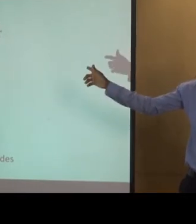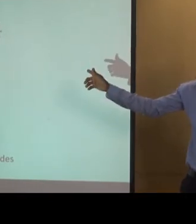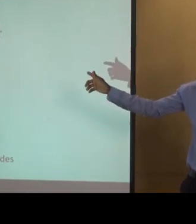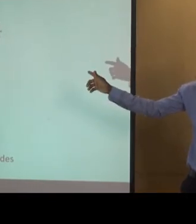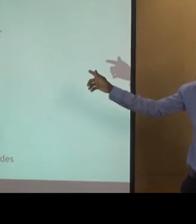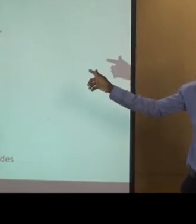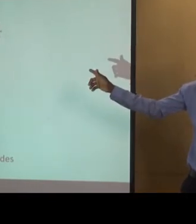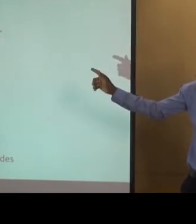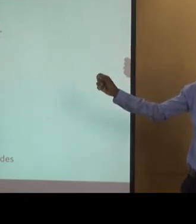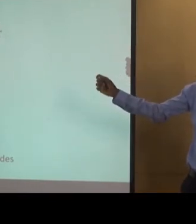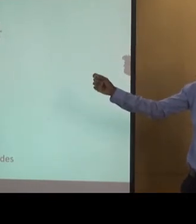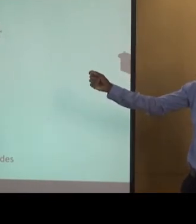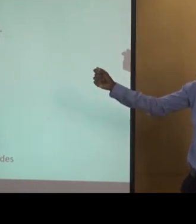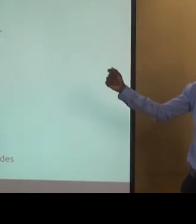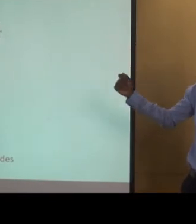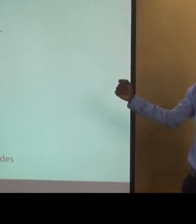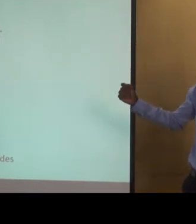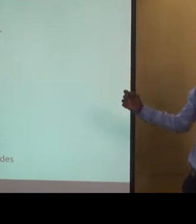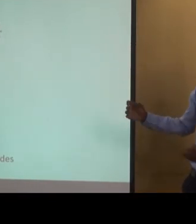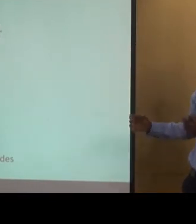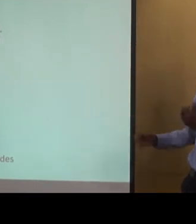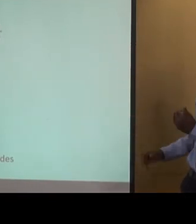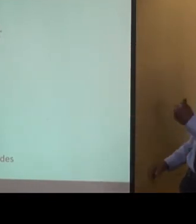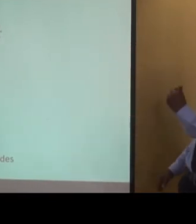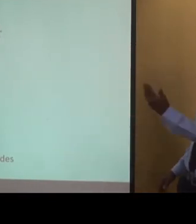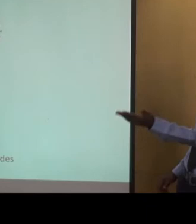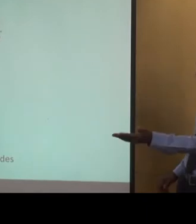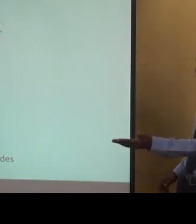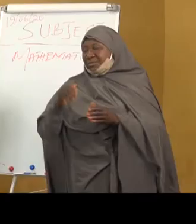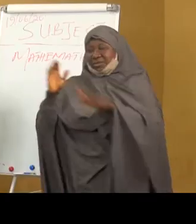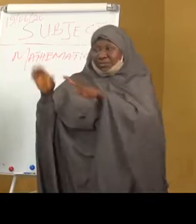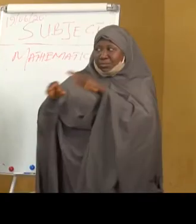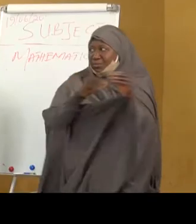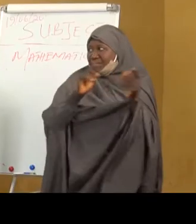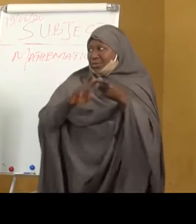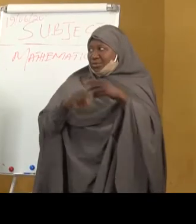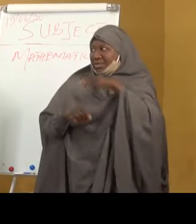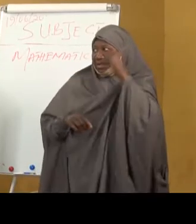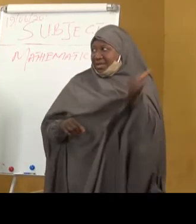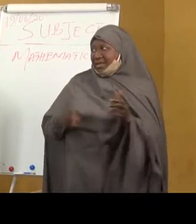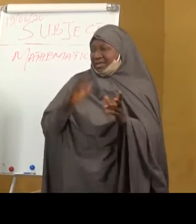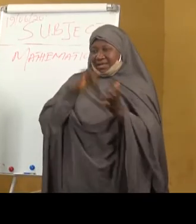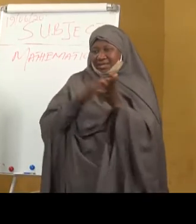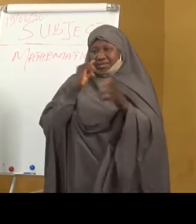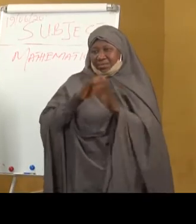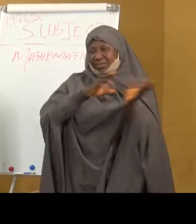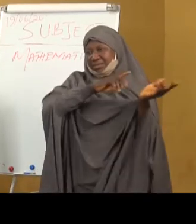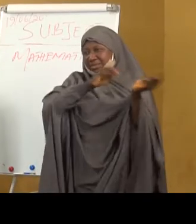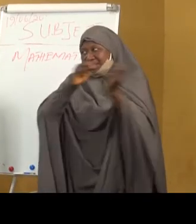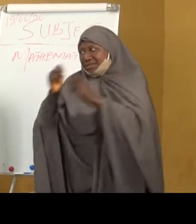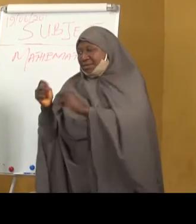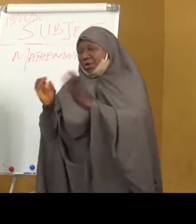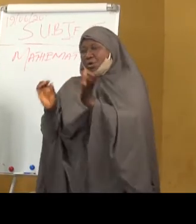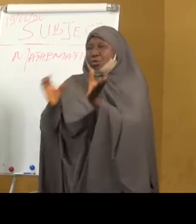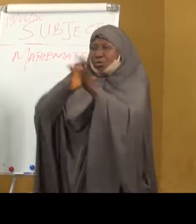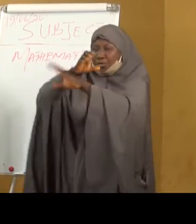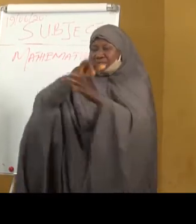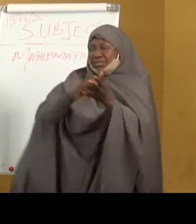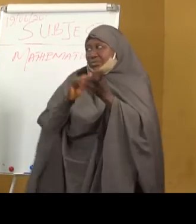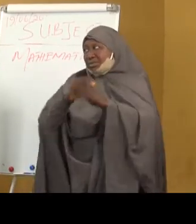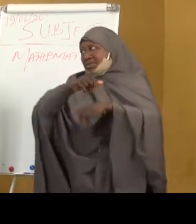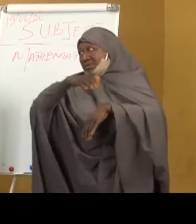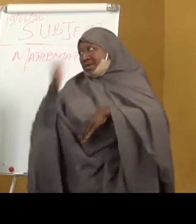over a. So when positive c over a on the left is transferred or crosses an equal sign